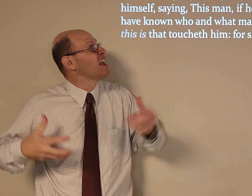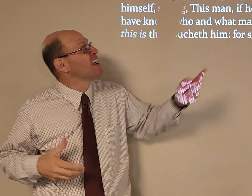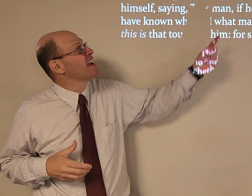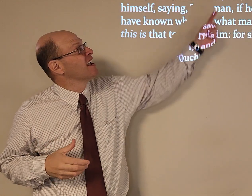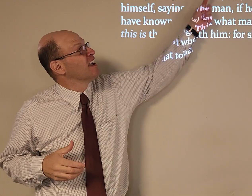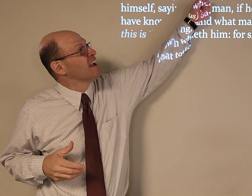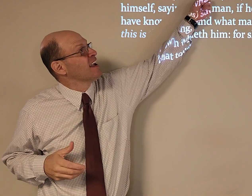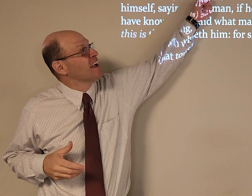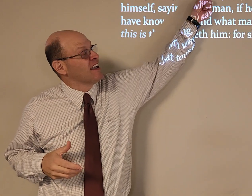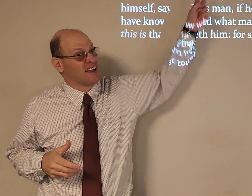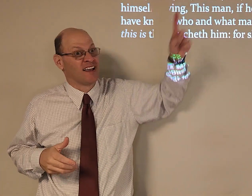verse 39.